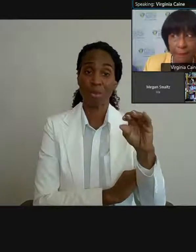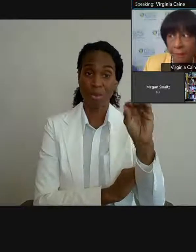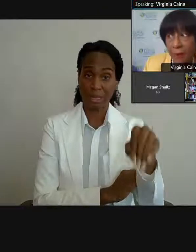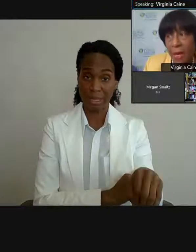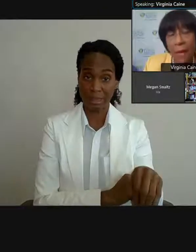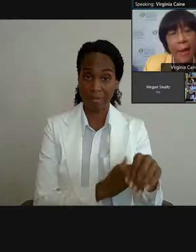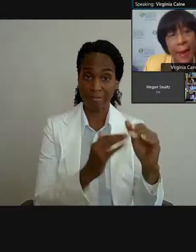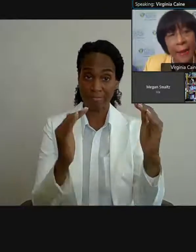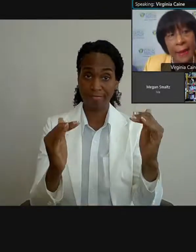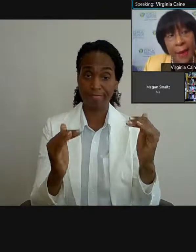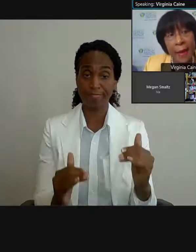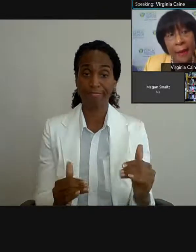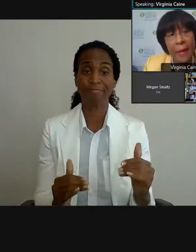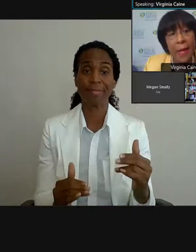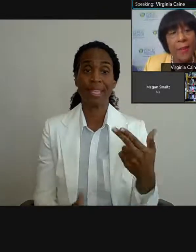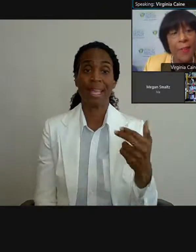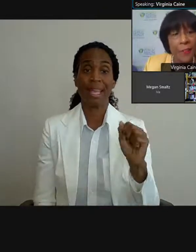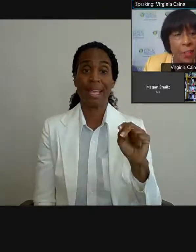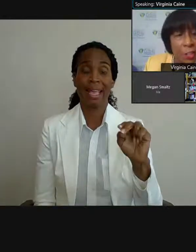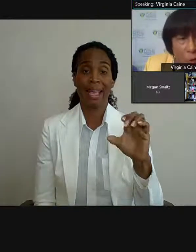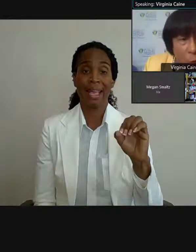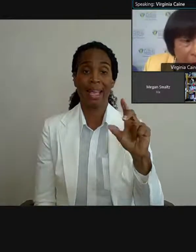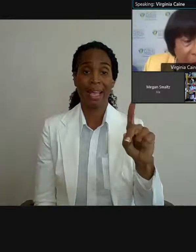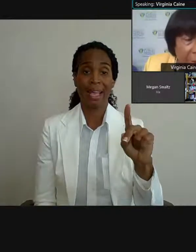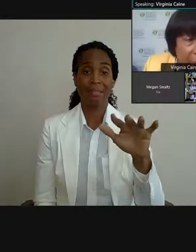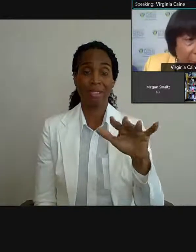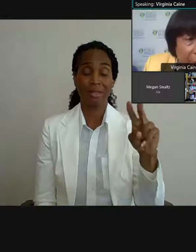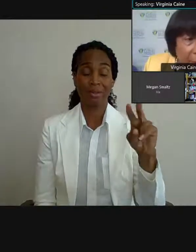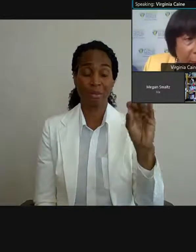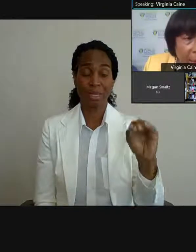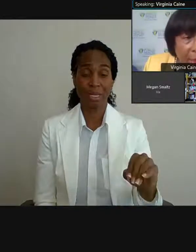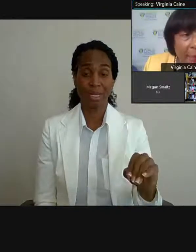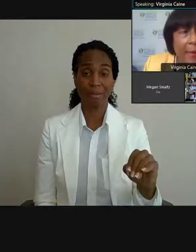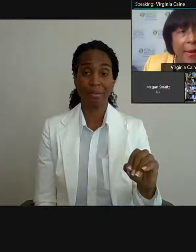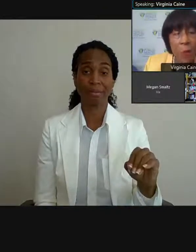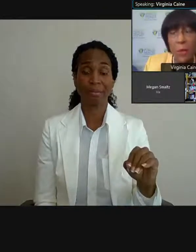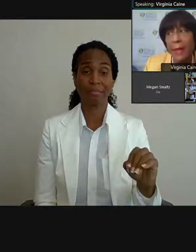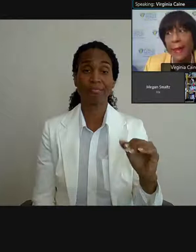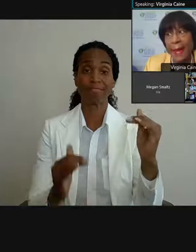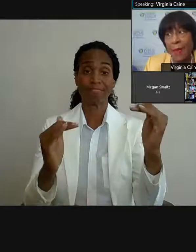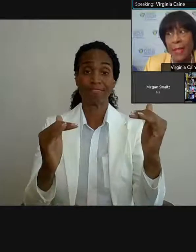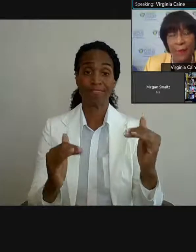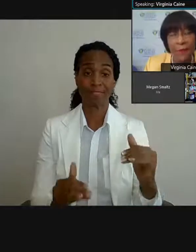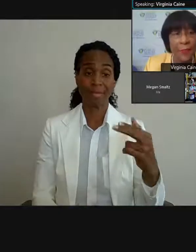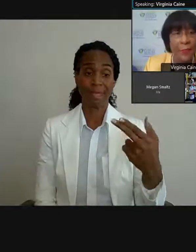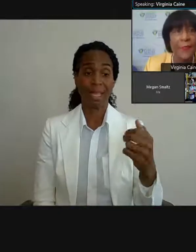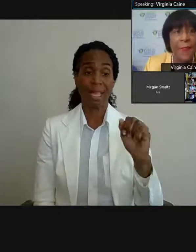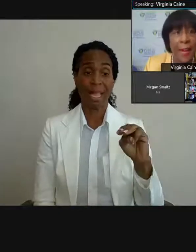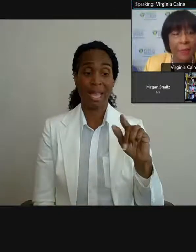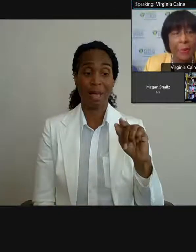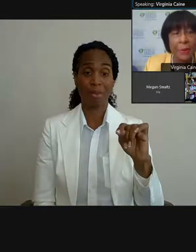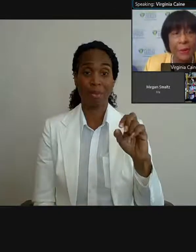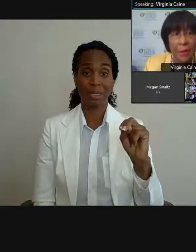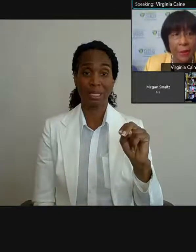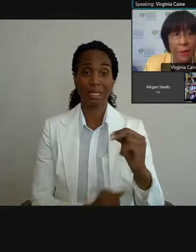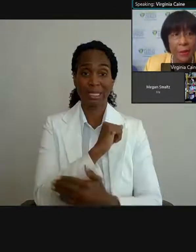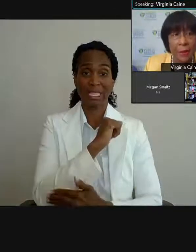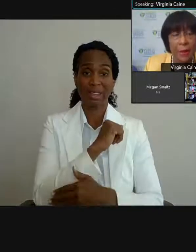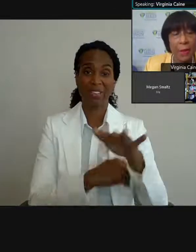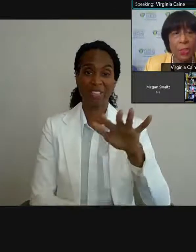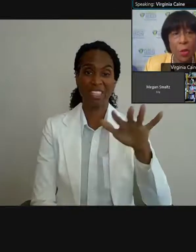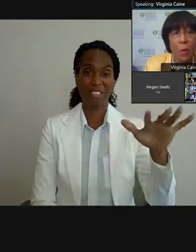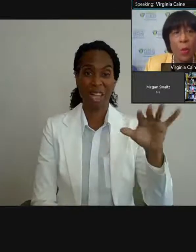54%, Hancock at 52%, and Hamilton County at